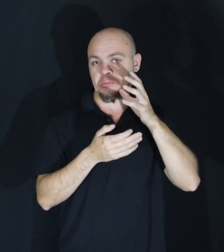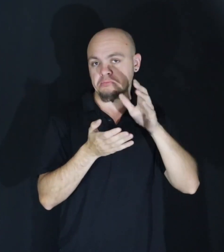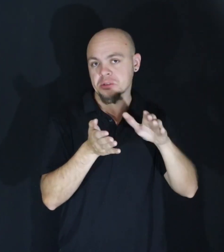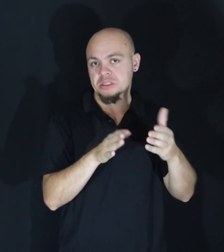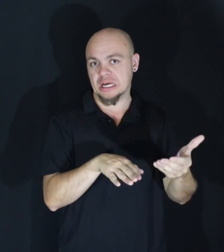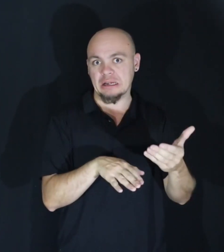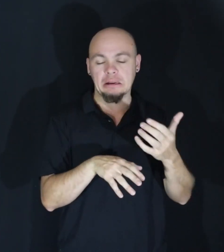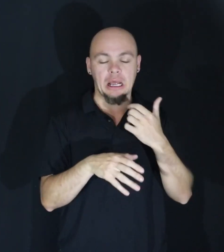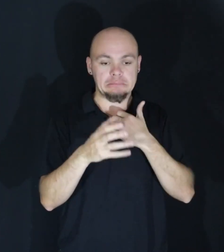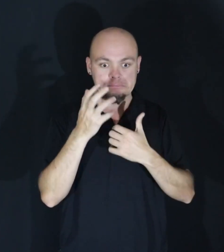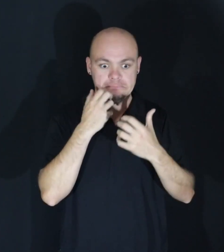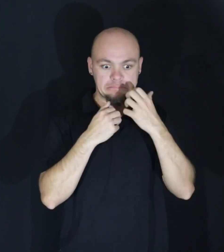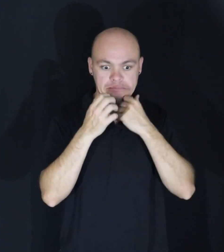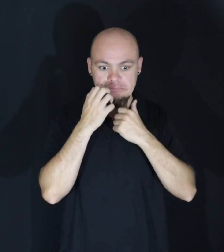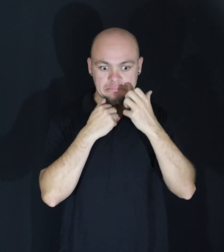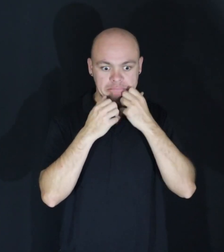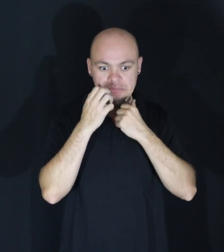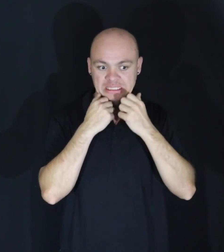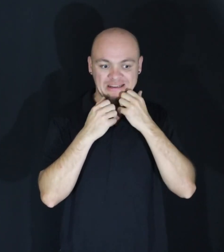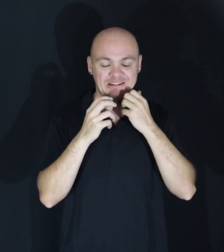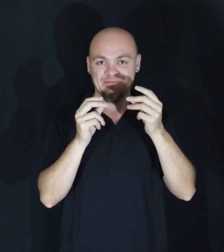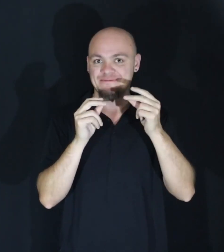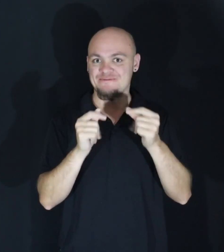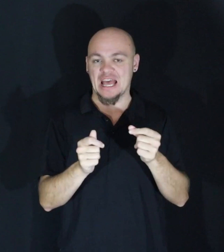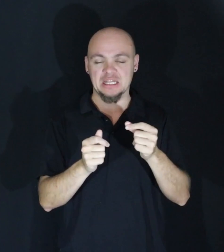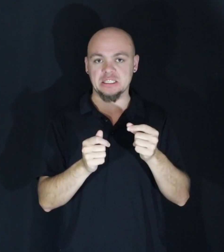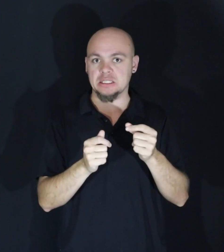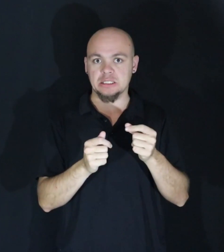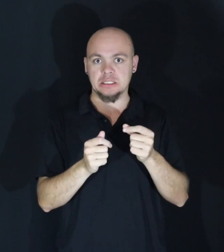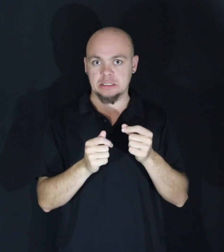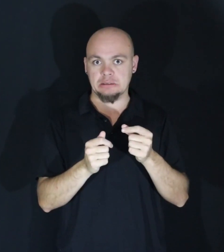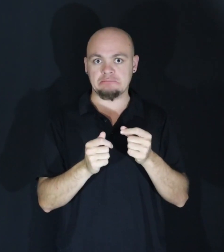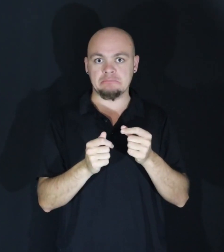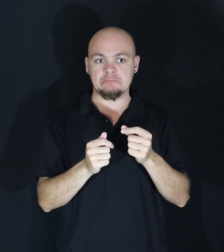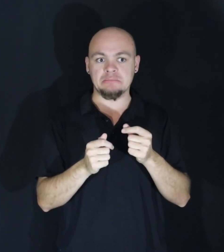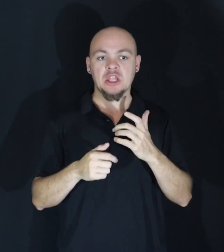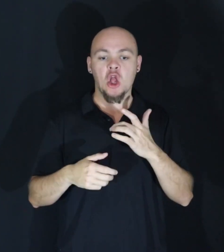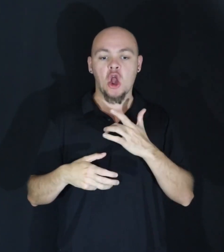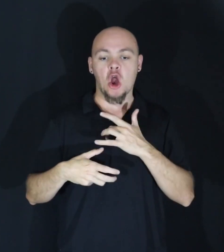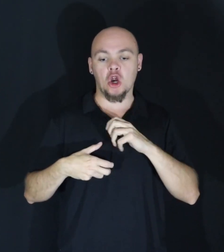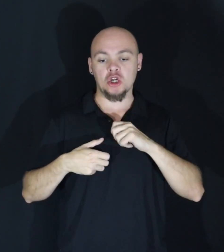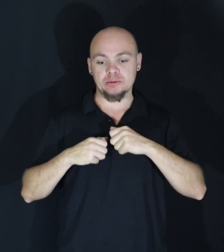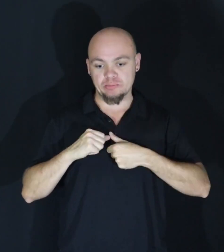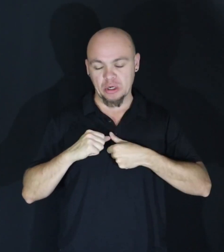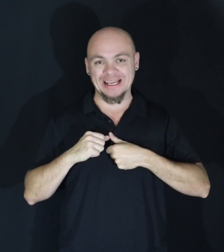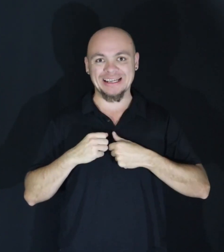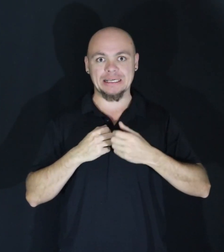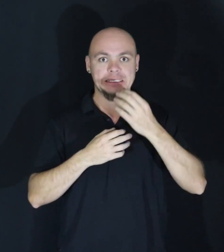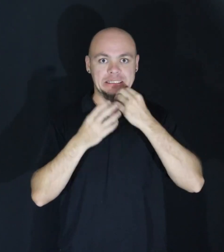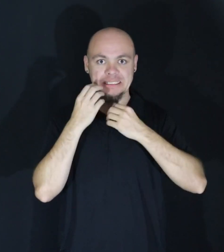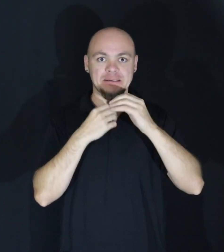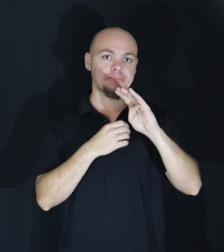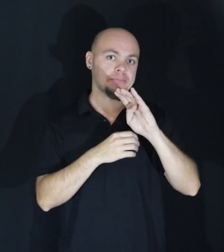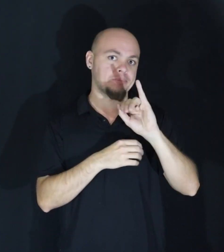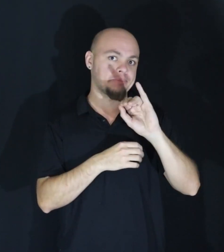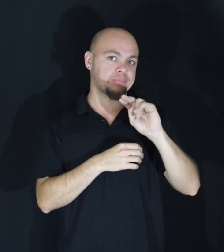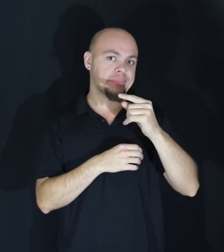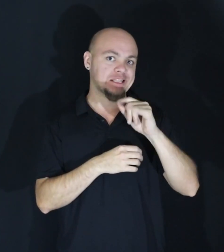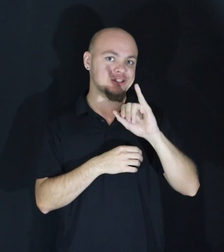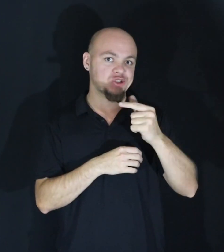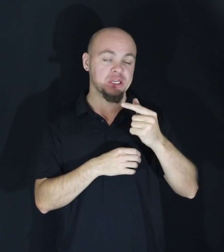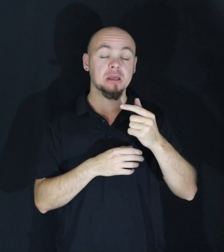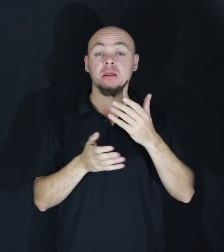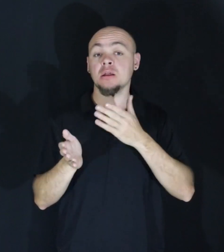in a fast, frantic, frenetic way. Meet heartbreak binging. Then there's a food romance